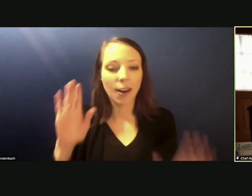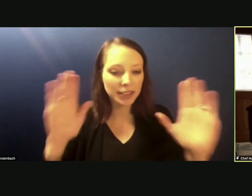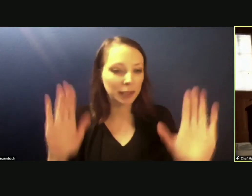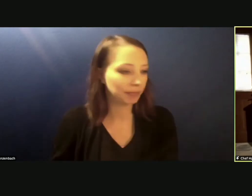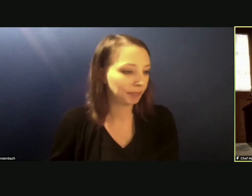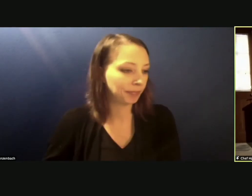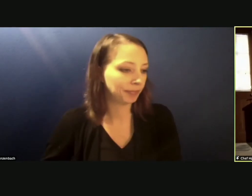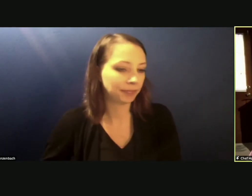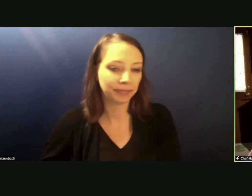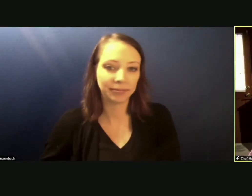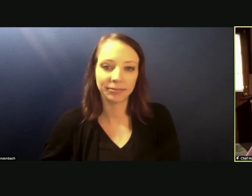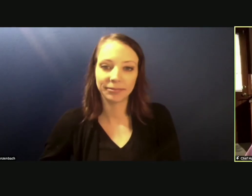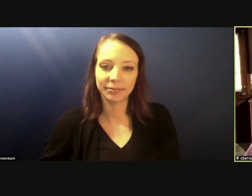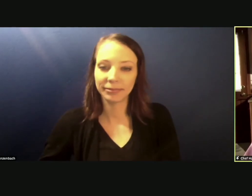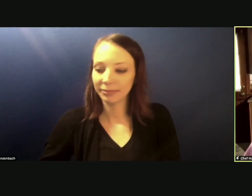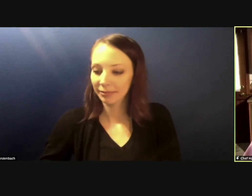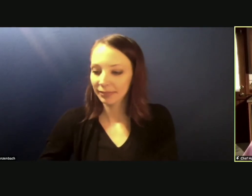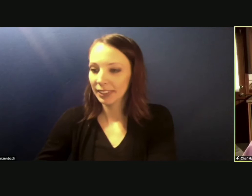Okay. Awesome.